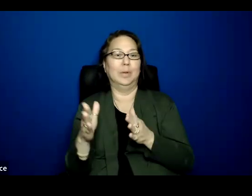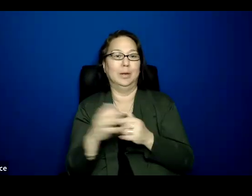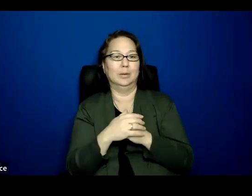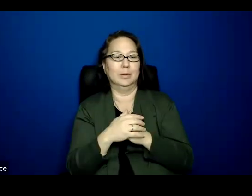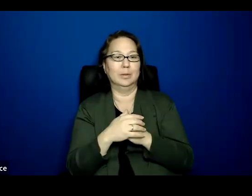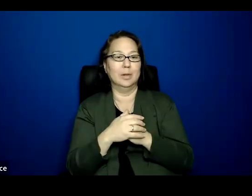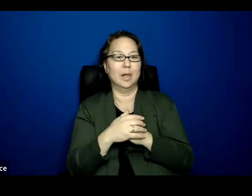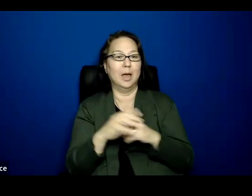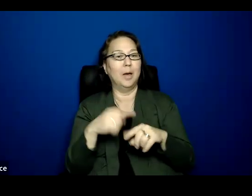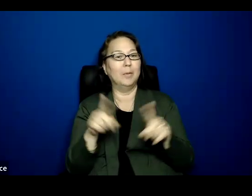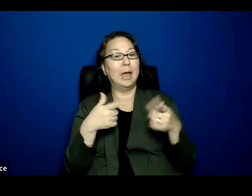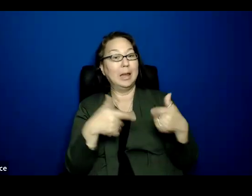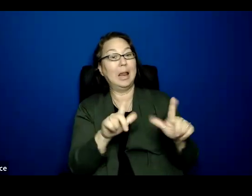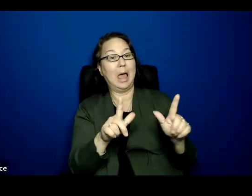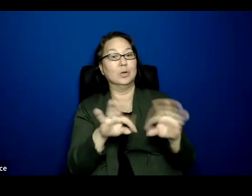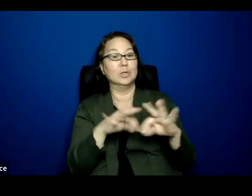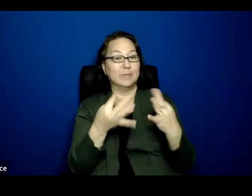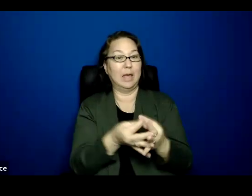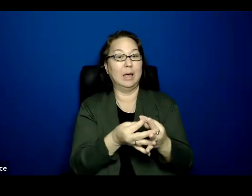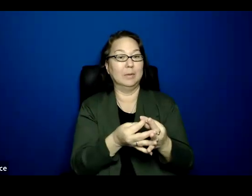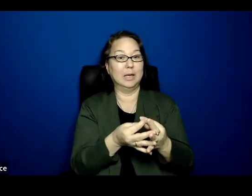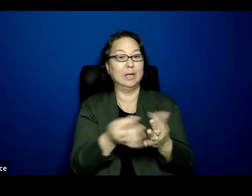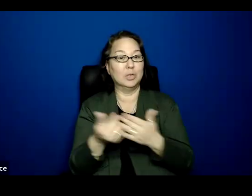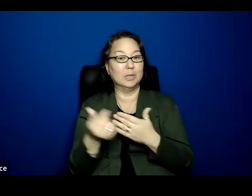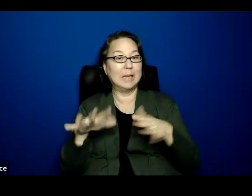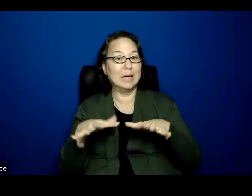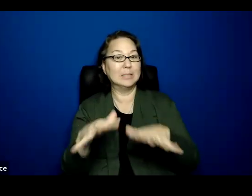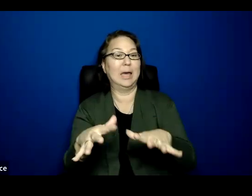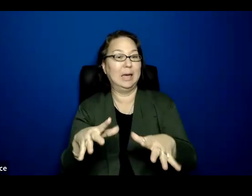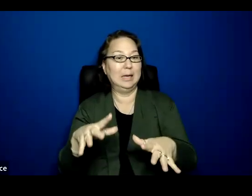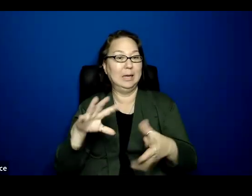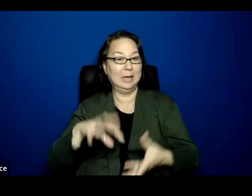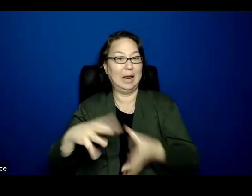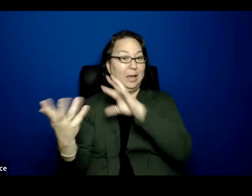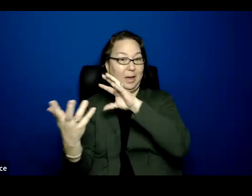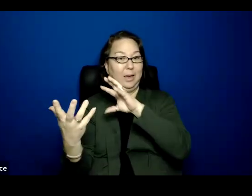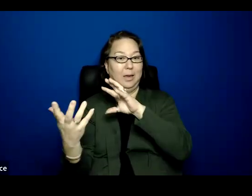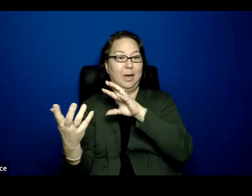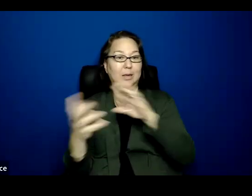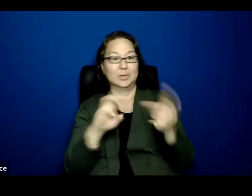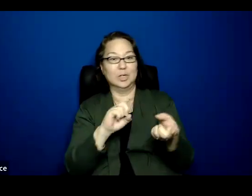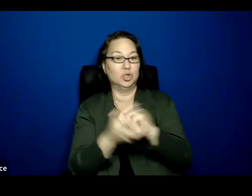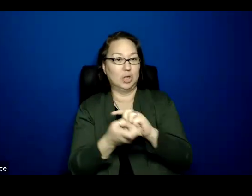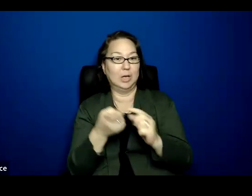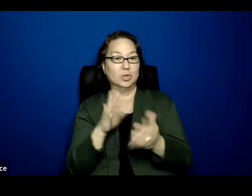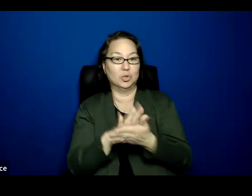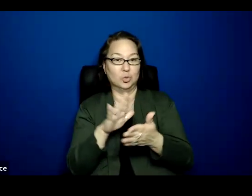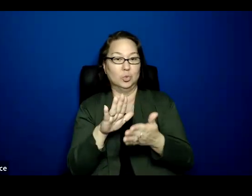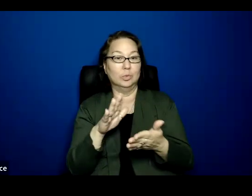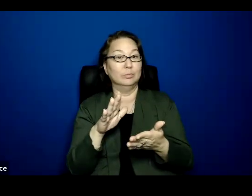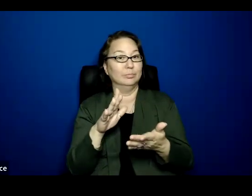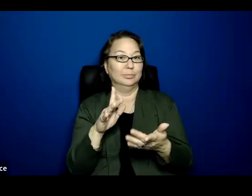child's school. And most importantly, it allows children to stay within their beloved school community where they feel safe and are able to